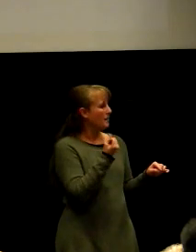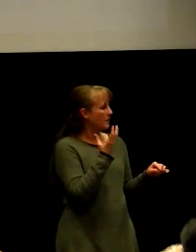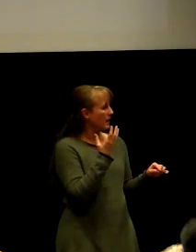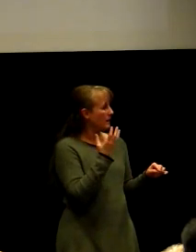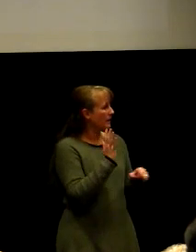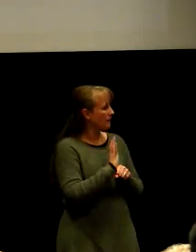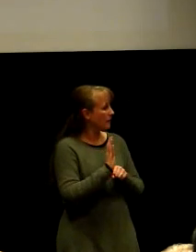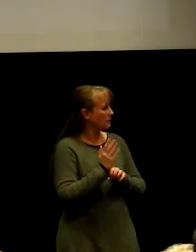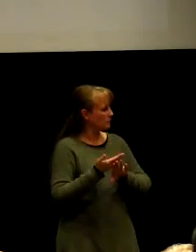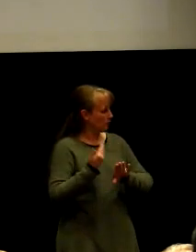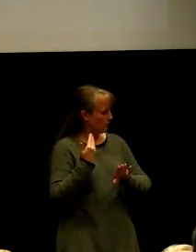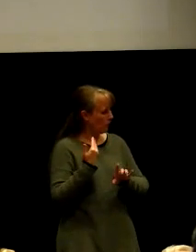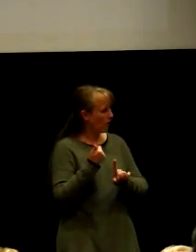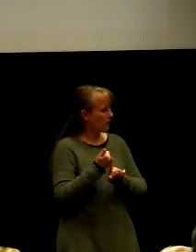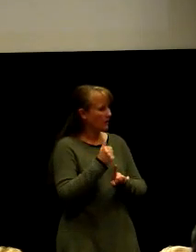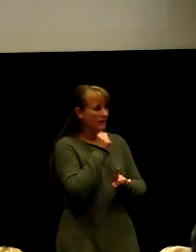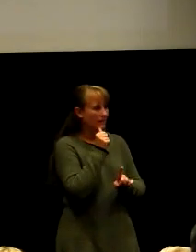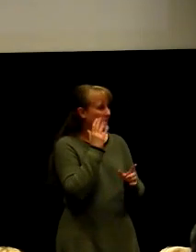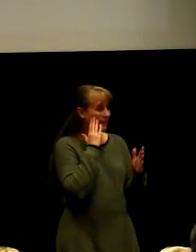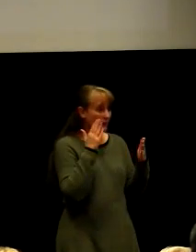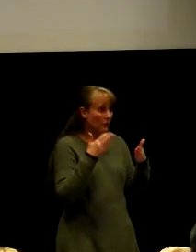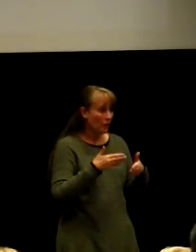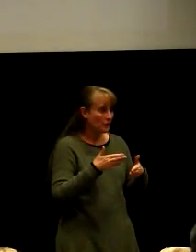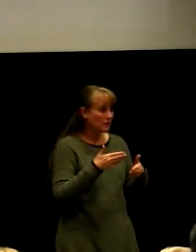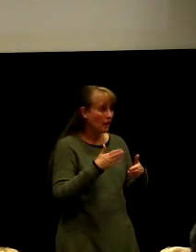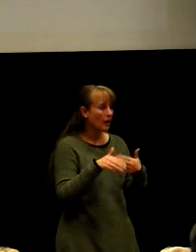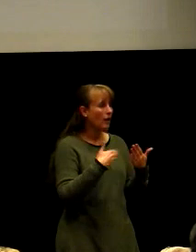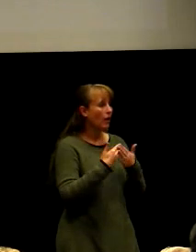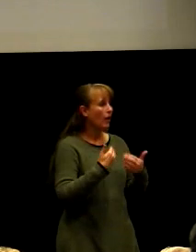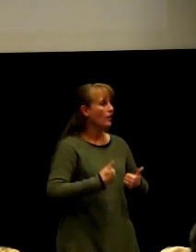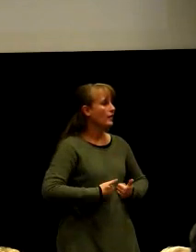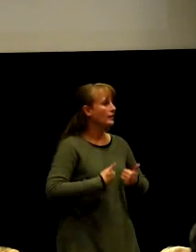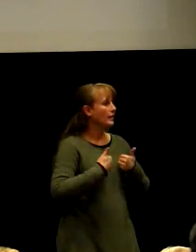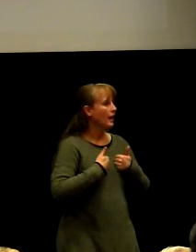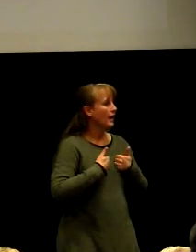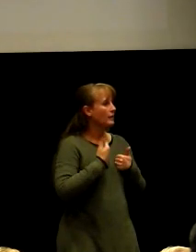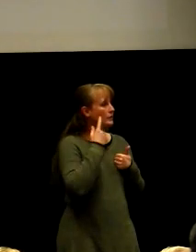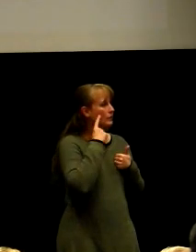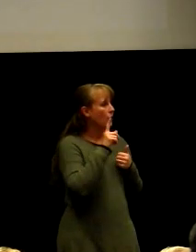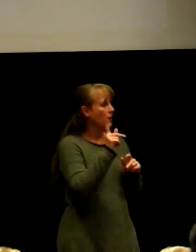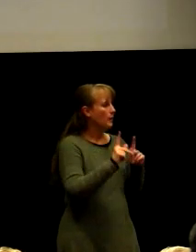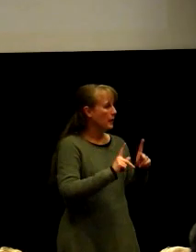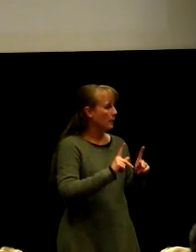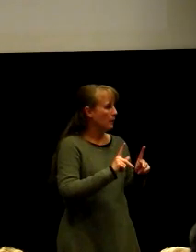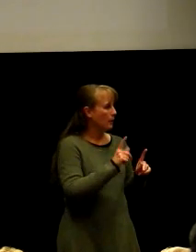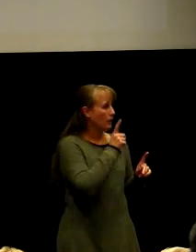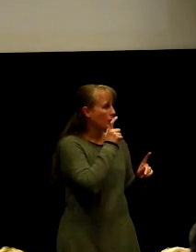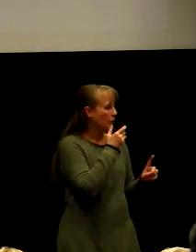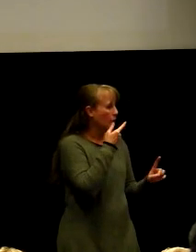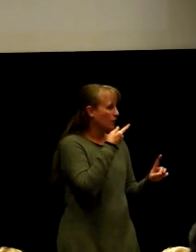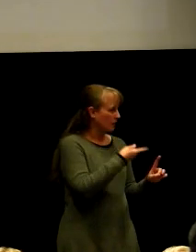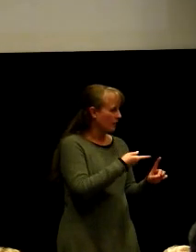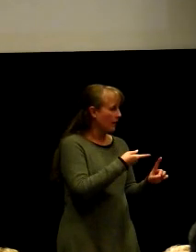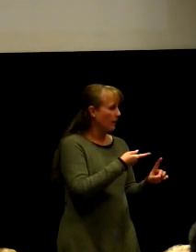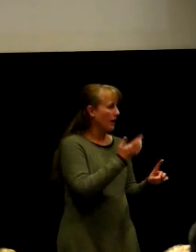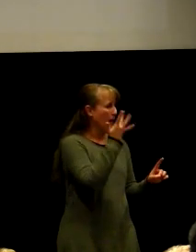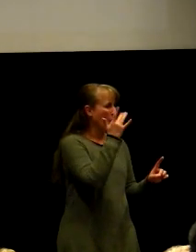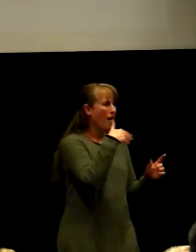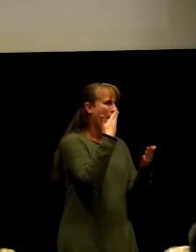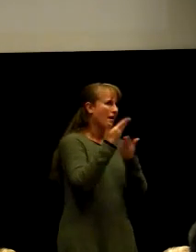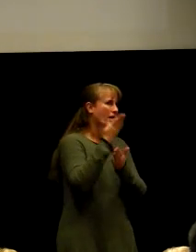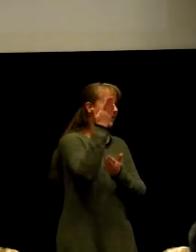fiction films were focusing on are the whys of space exploration. Why are we going there in the first place? And this is